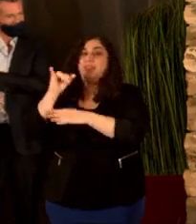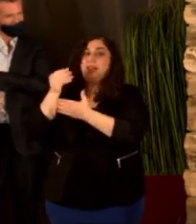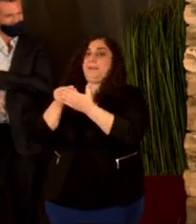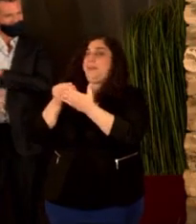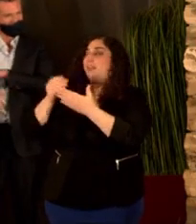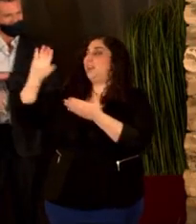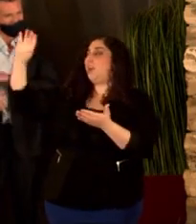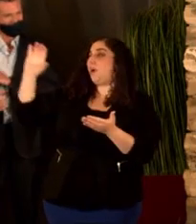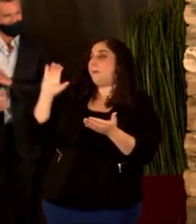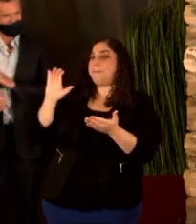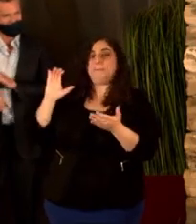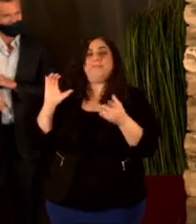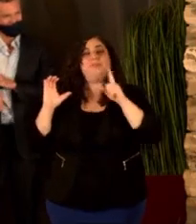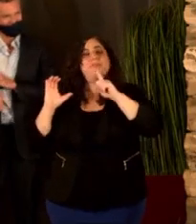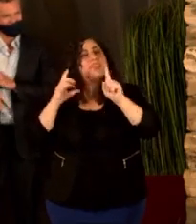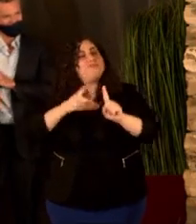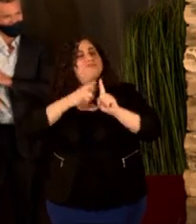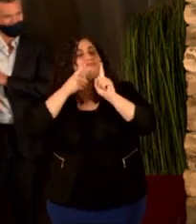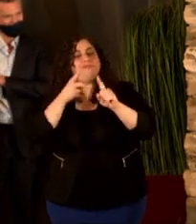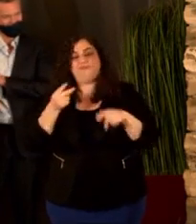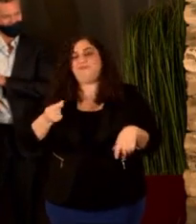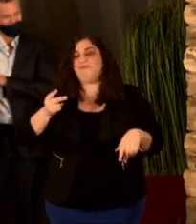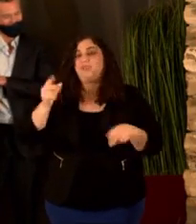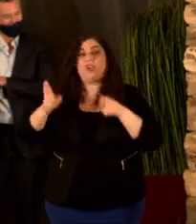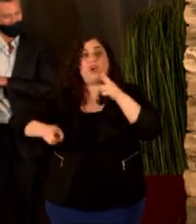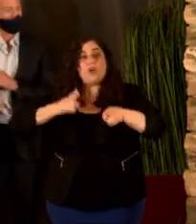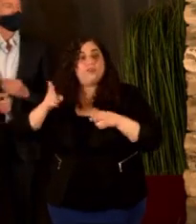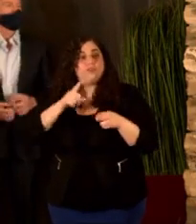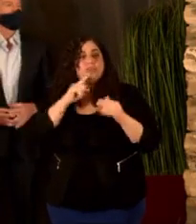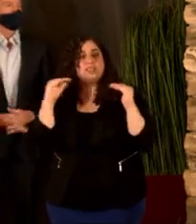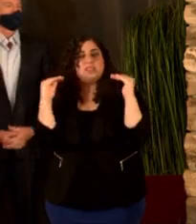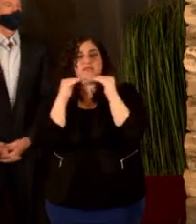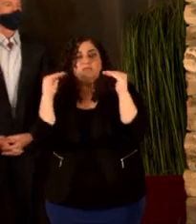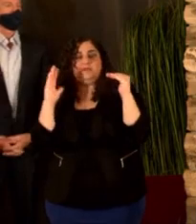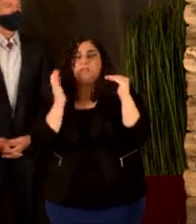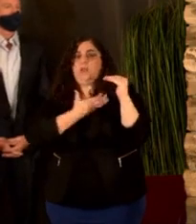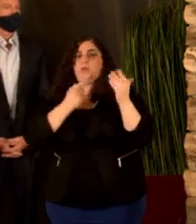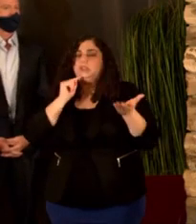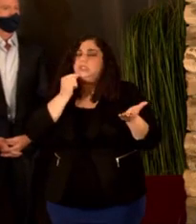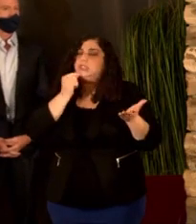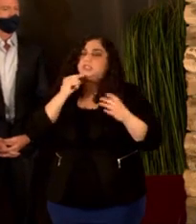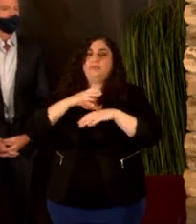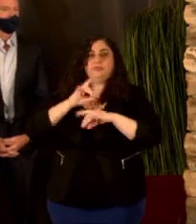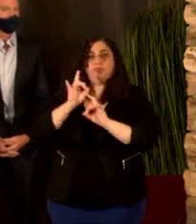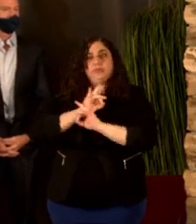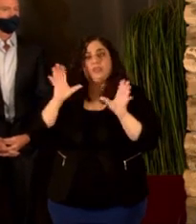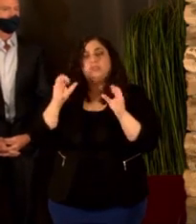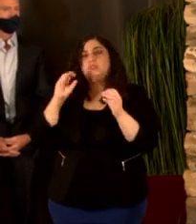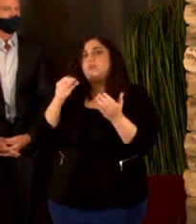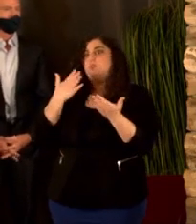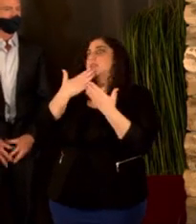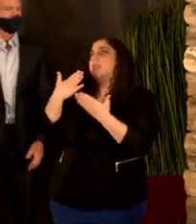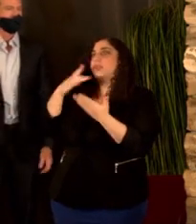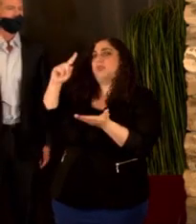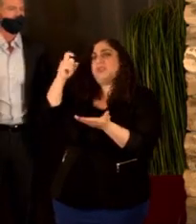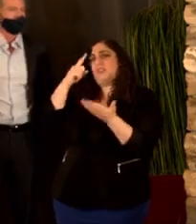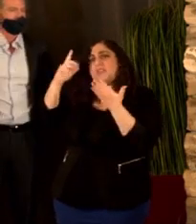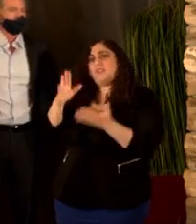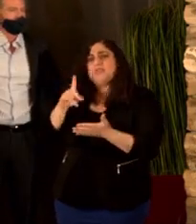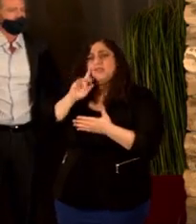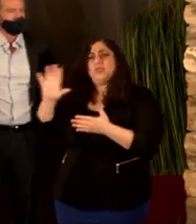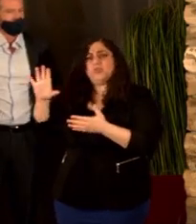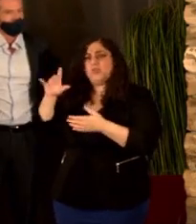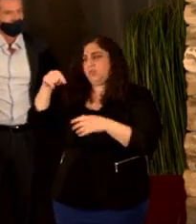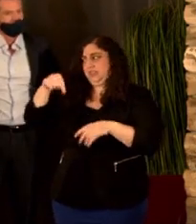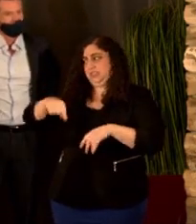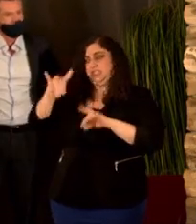and speed because it matches the urgency of the problem we find ourselves in. I'm just grateful that we have a governor that recognizes this is a crisis, it